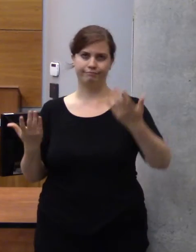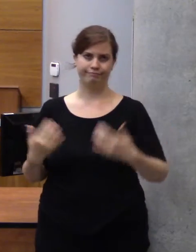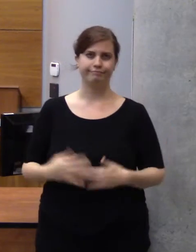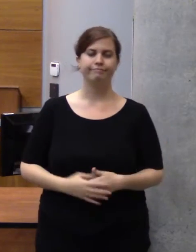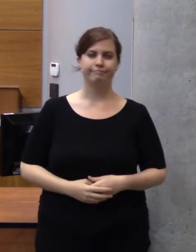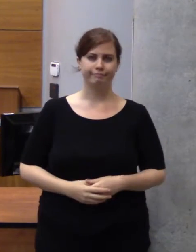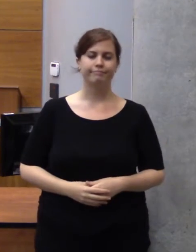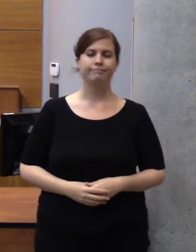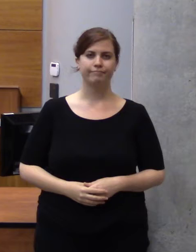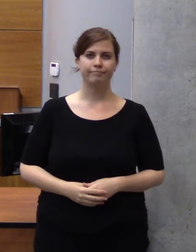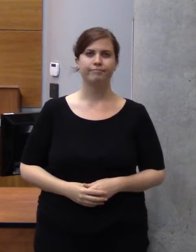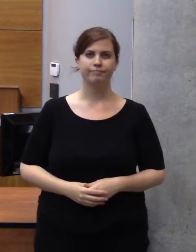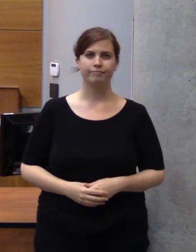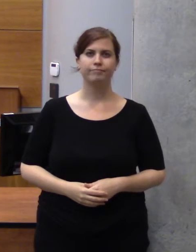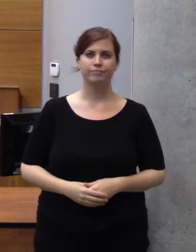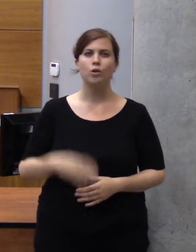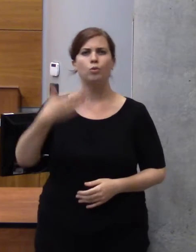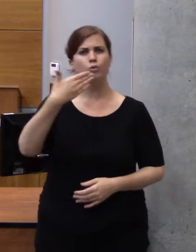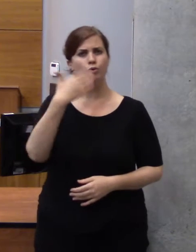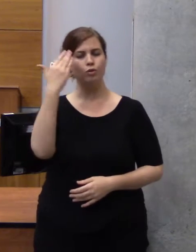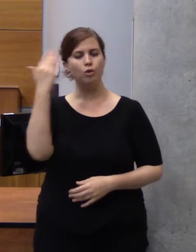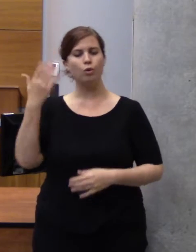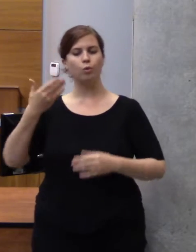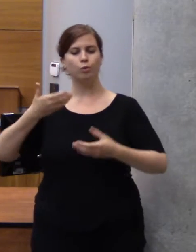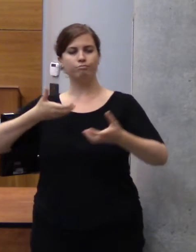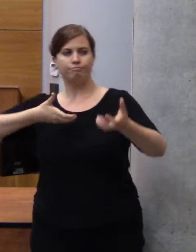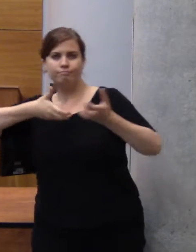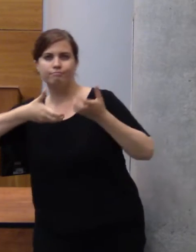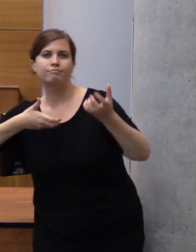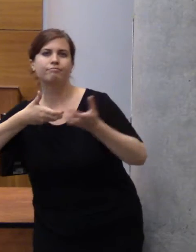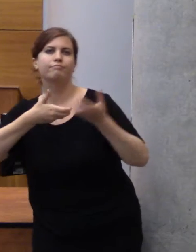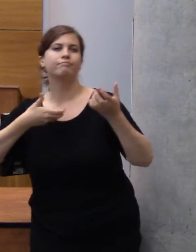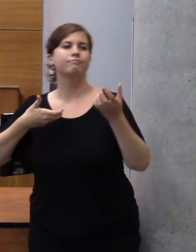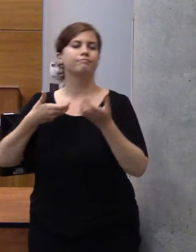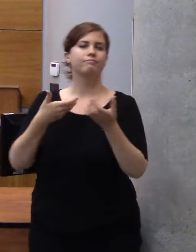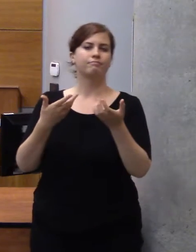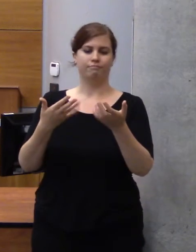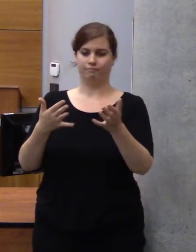know your board of directors, see how you can smooth that communication so hopefully your organization can run more effectively.